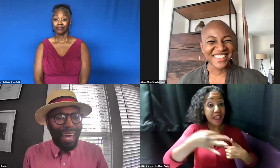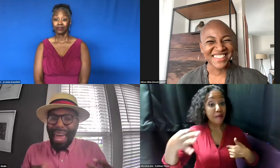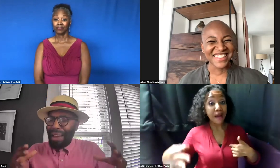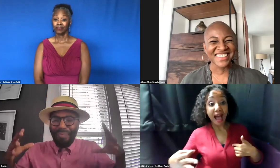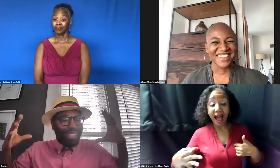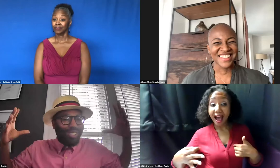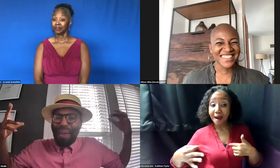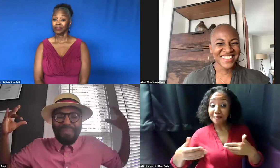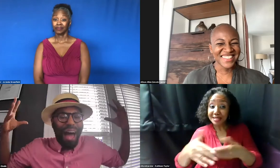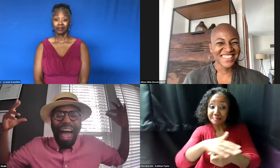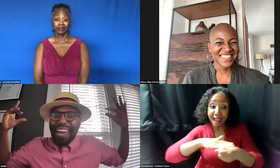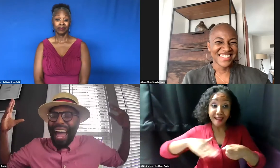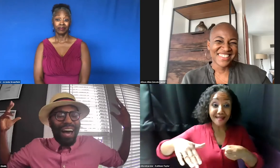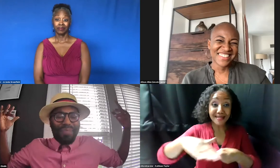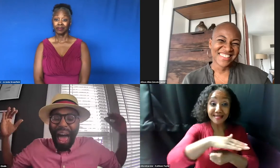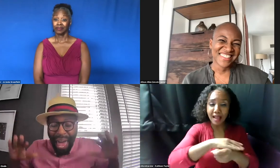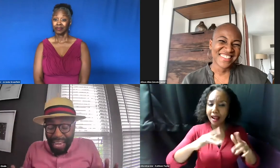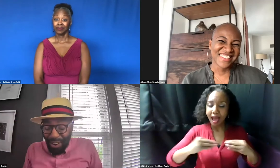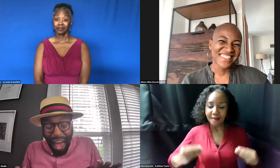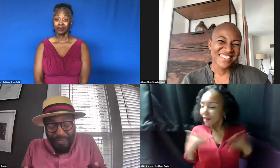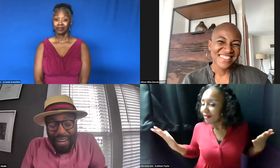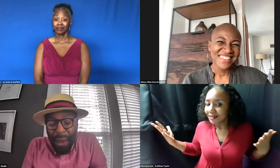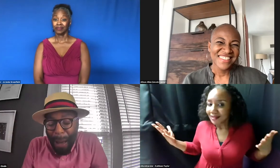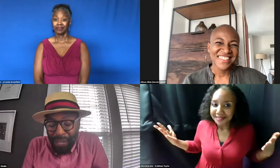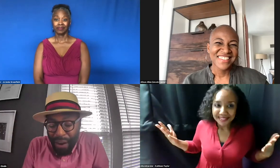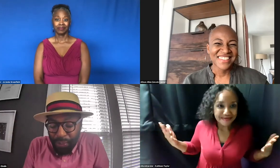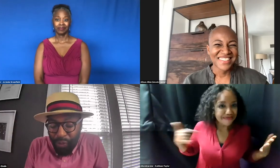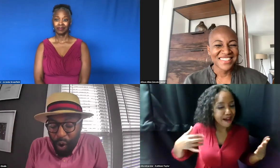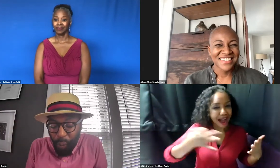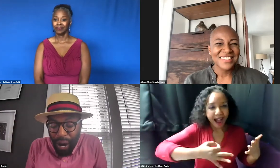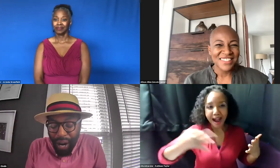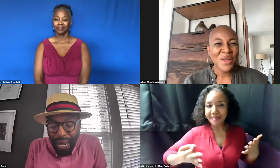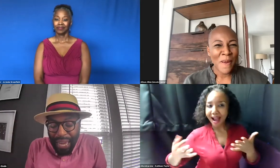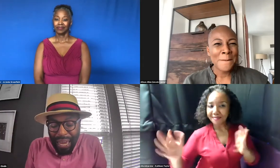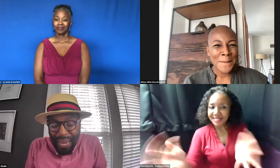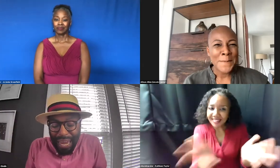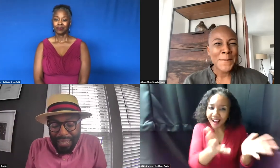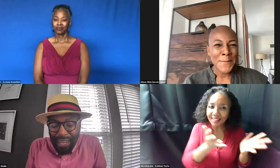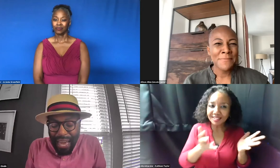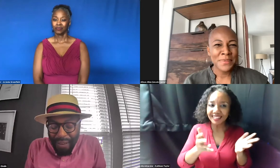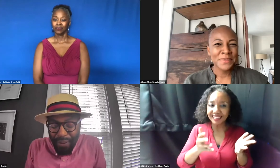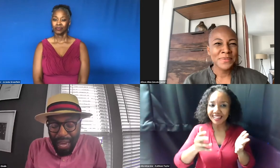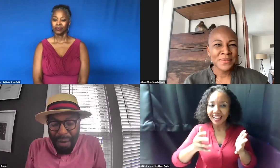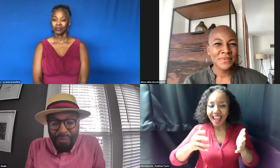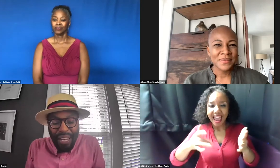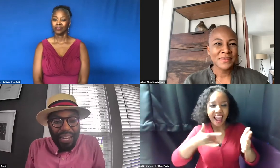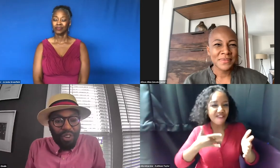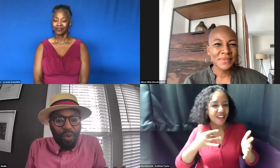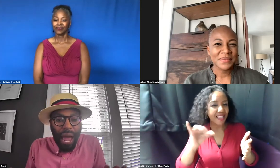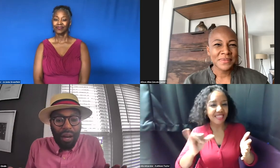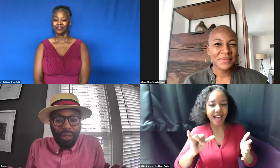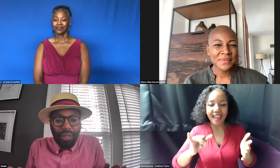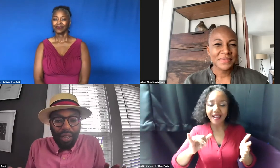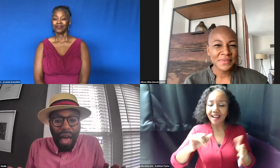cypher, and I light up. I've been in hip hop cyphers before where it's like, I feel like my feet leave